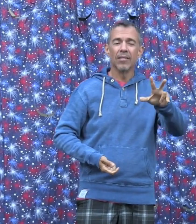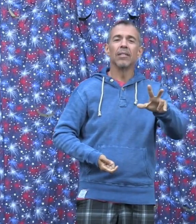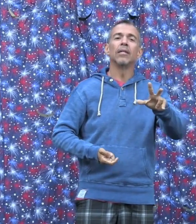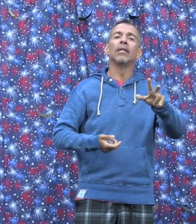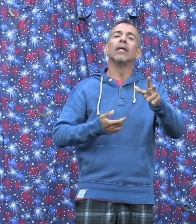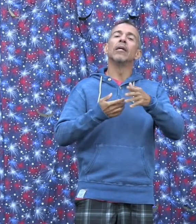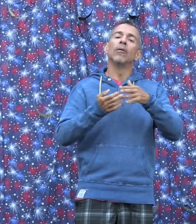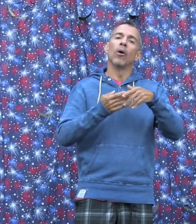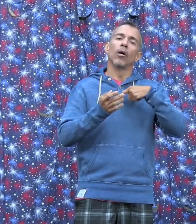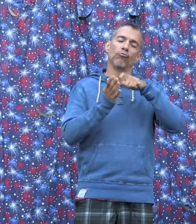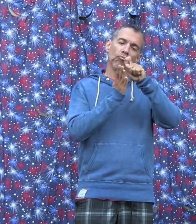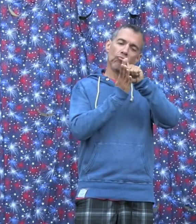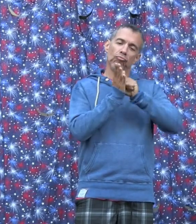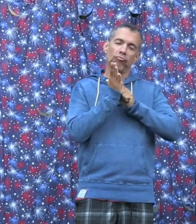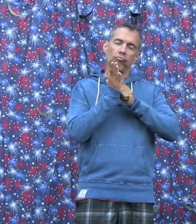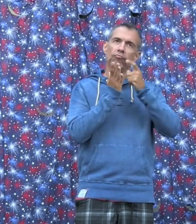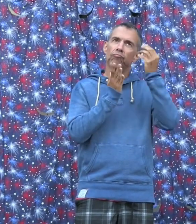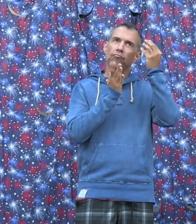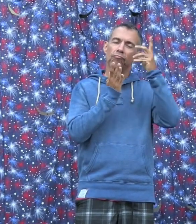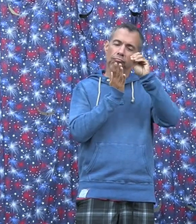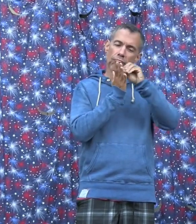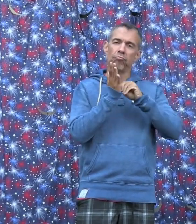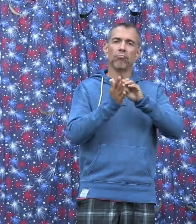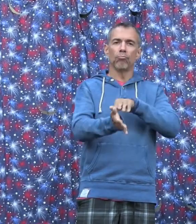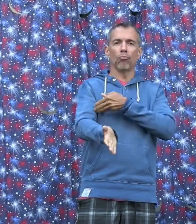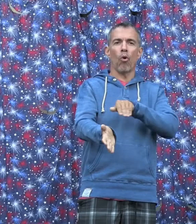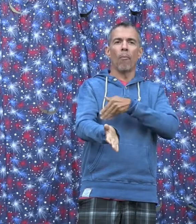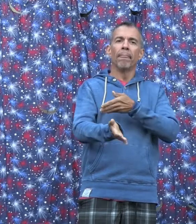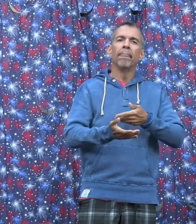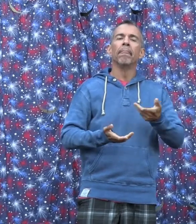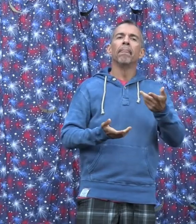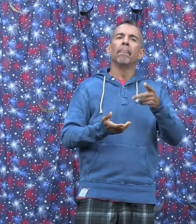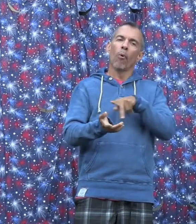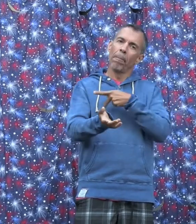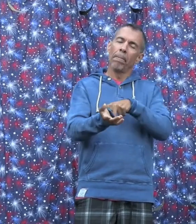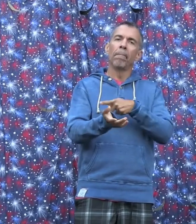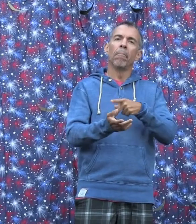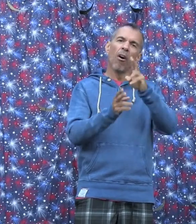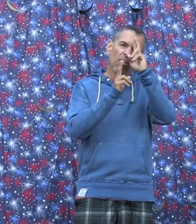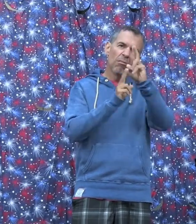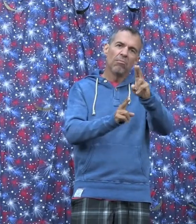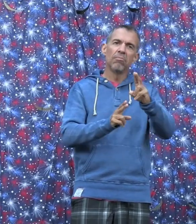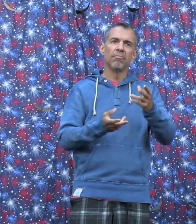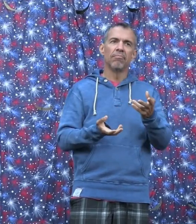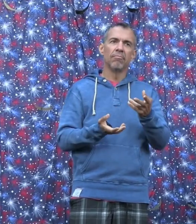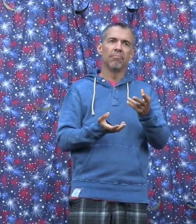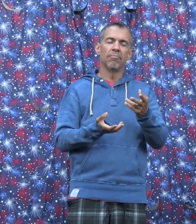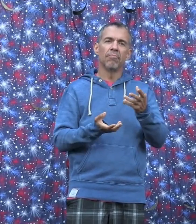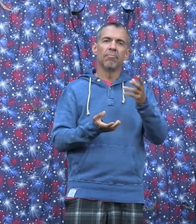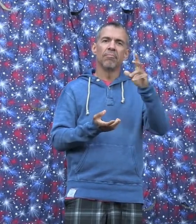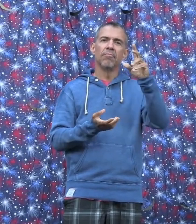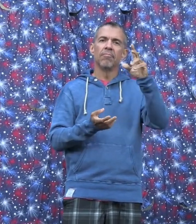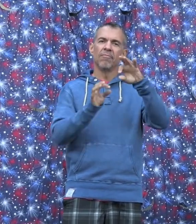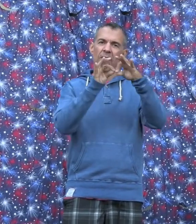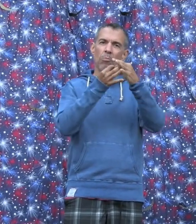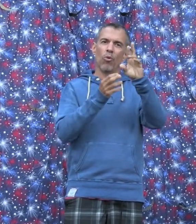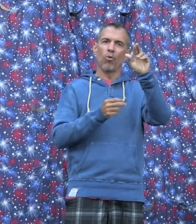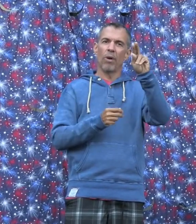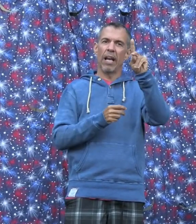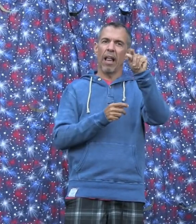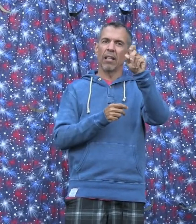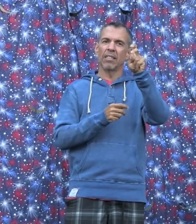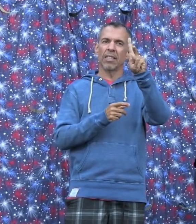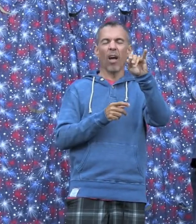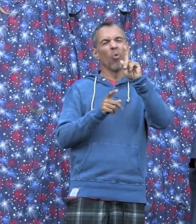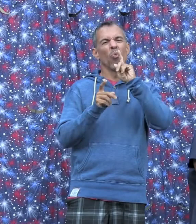Anyway, I've written a poem kind of to honor the Grundowski